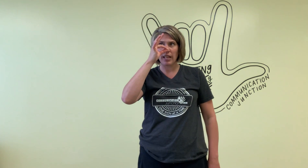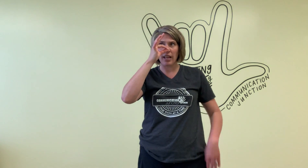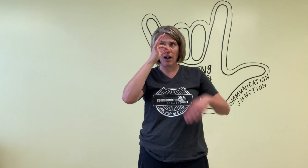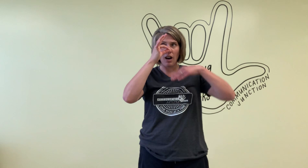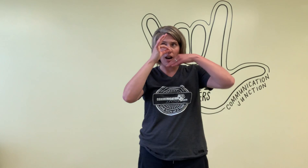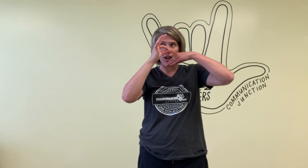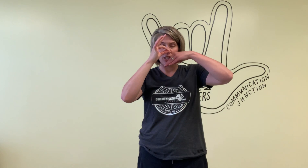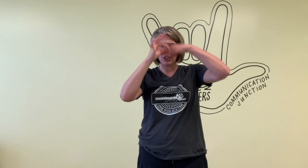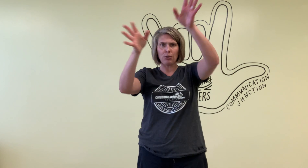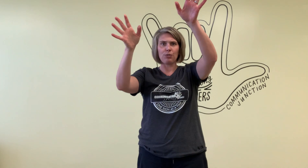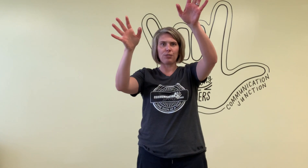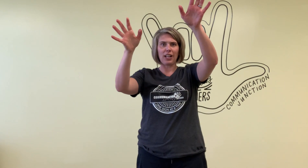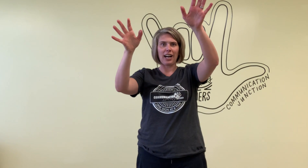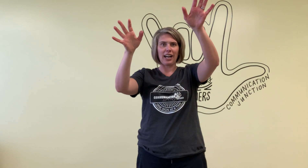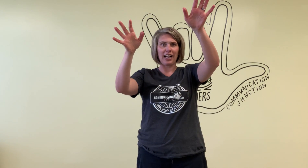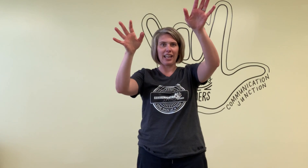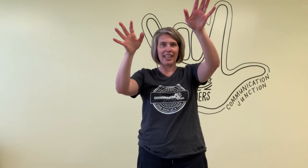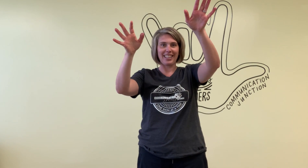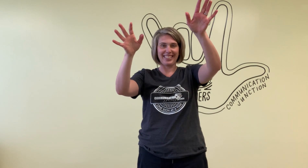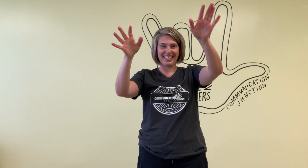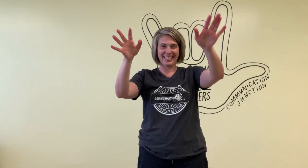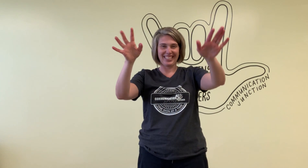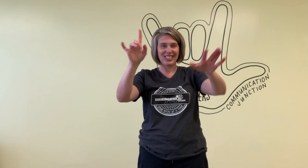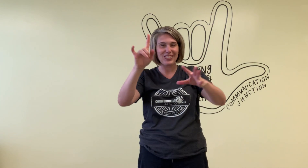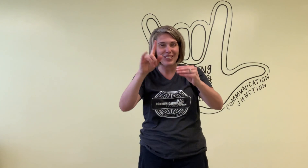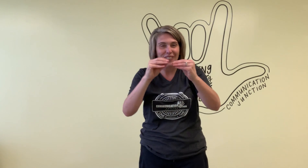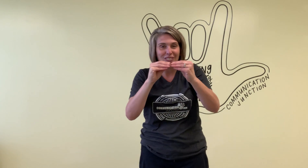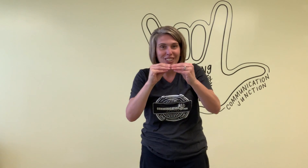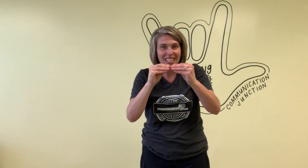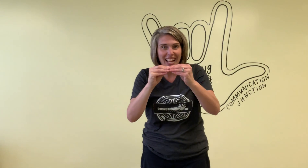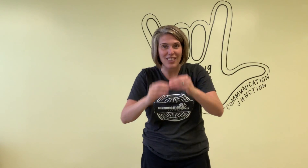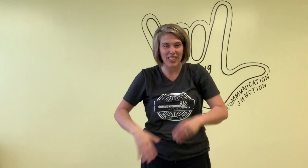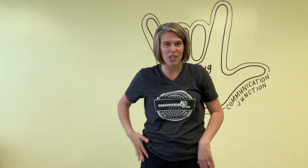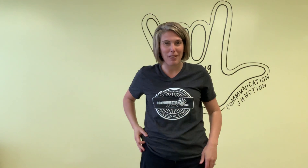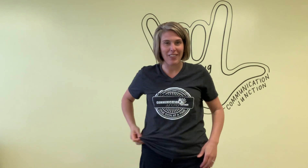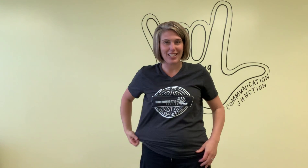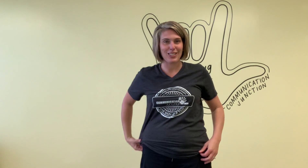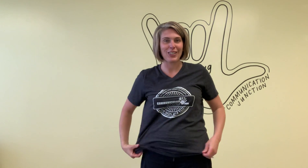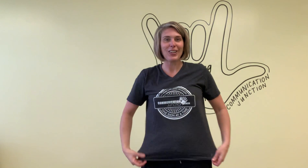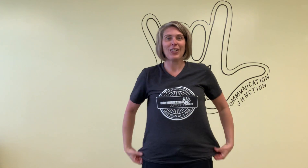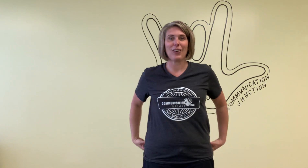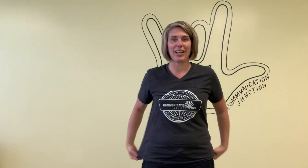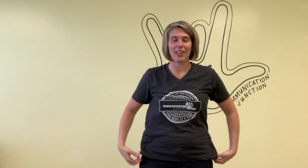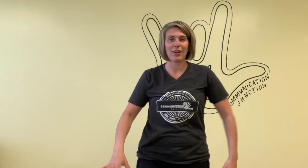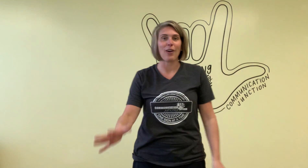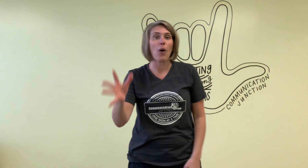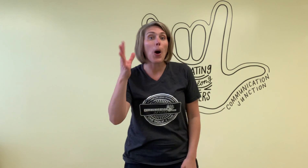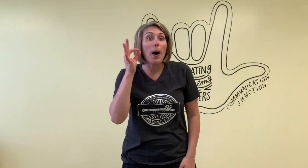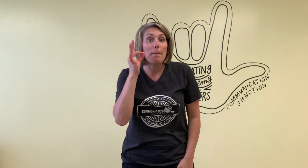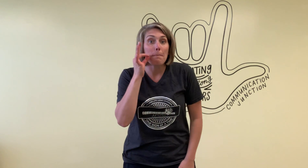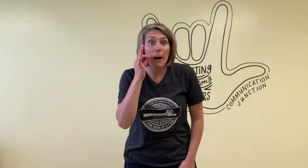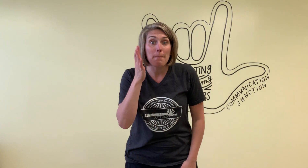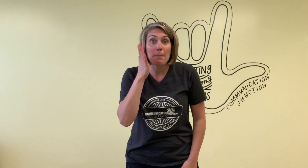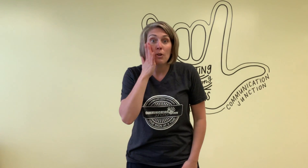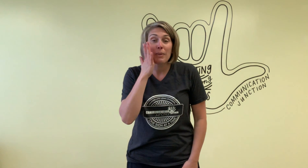Say, shoo, fly. Should we do it one more time, a little bit faster? Okay, here we go.